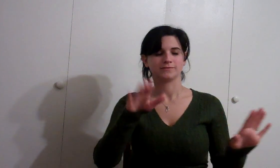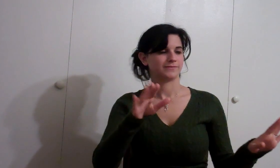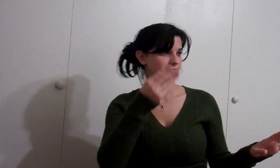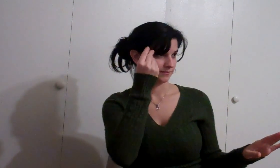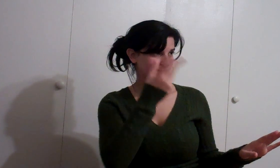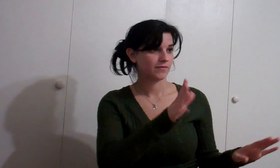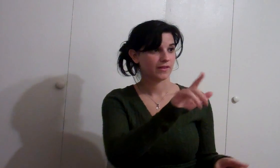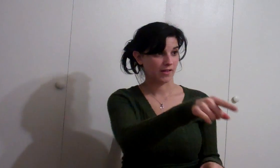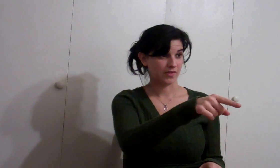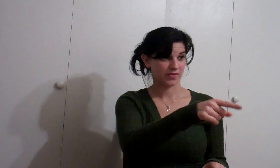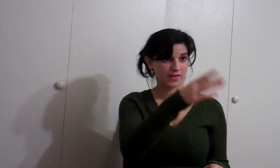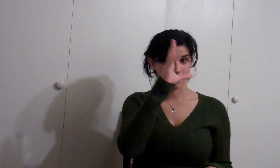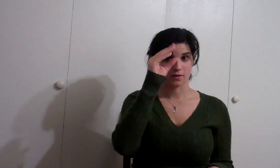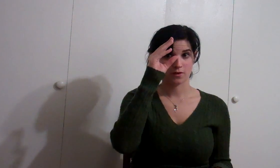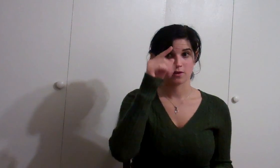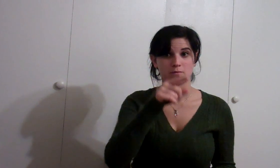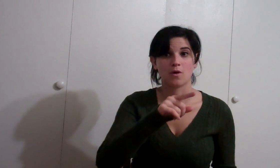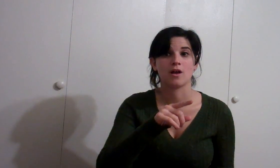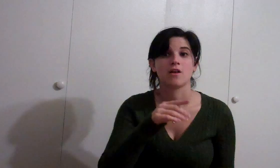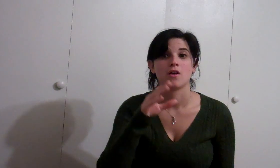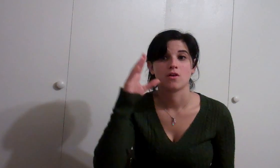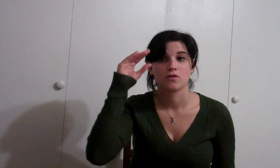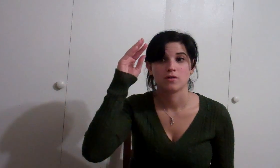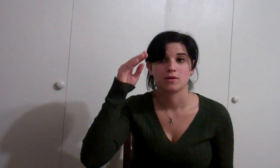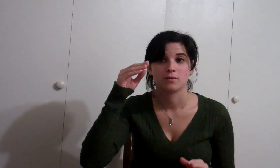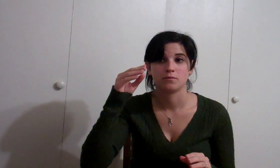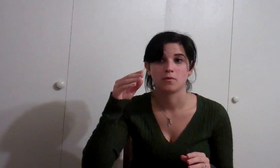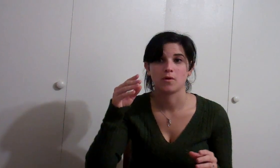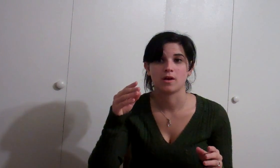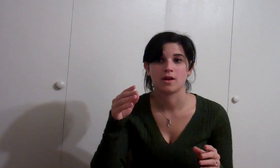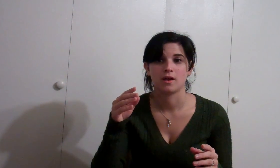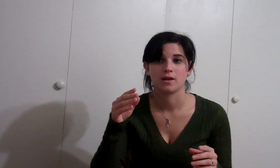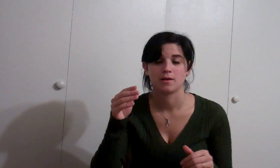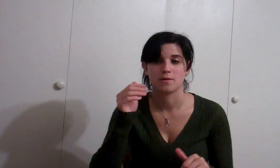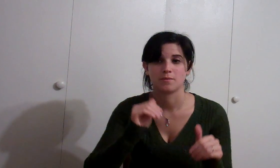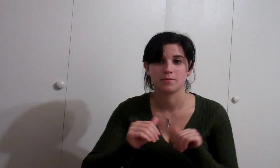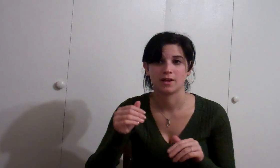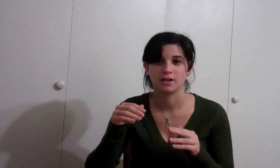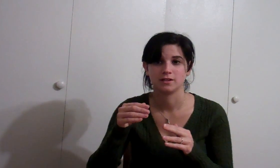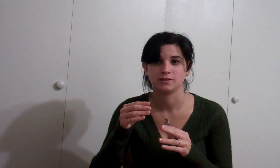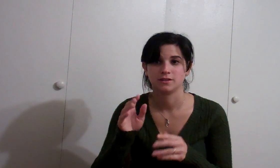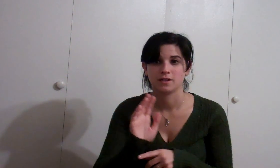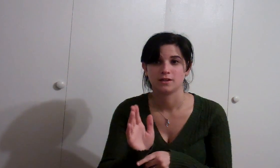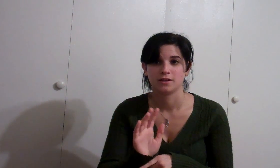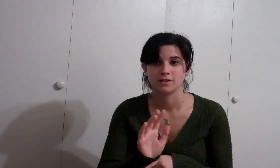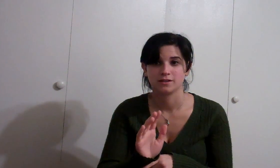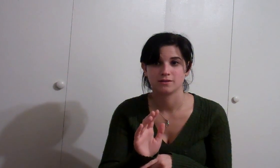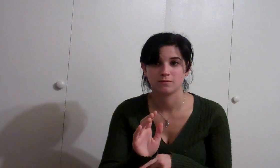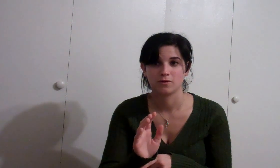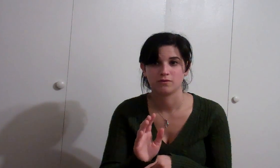that film. It's just brilliant, and he's great in it. This is your first TV interview. Wow. Yeah, my first. Are you